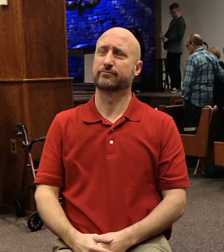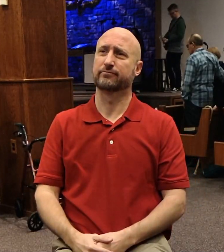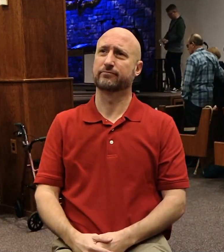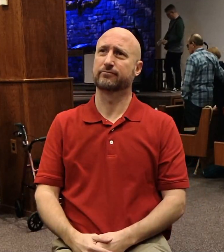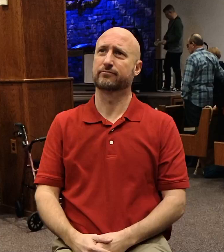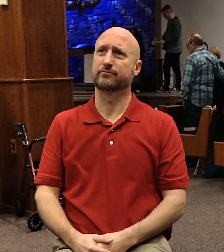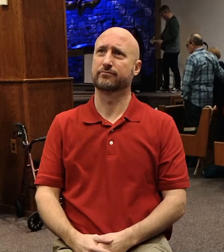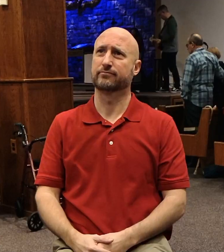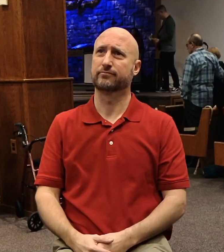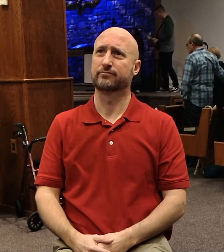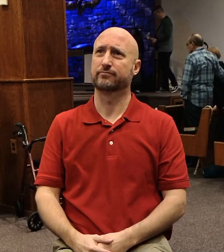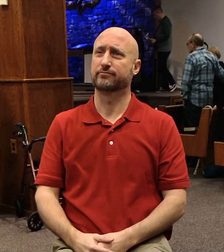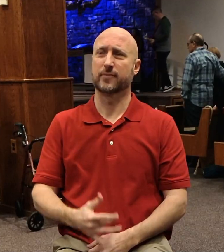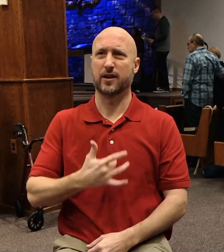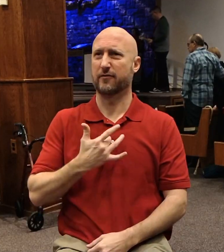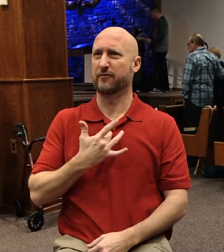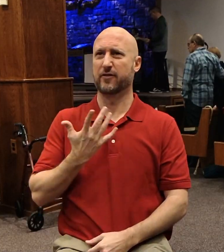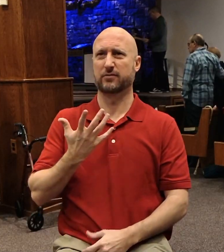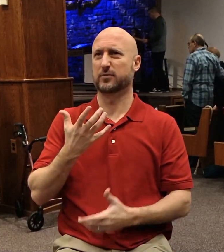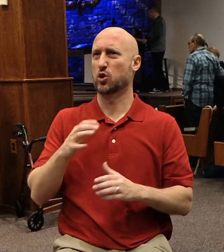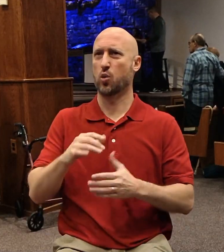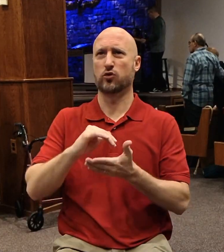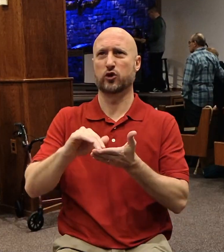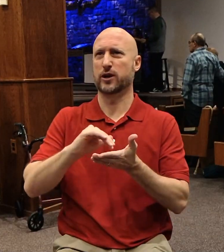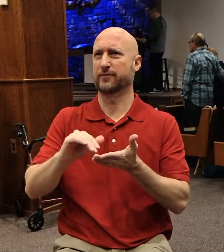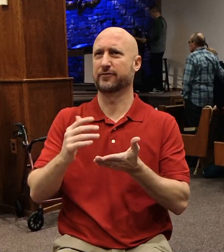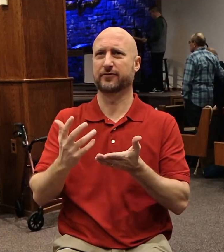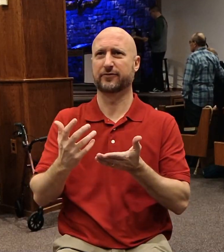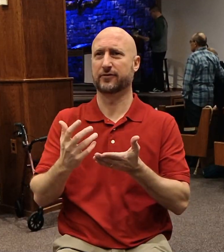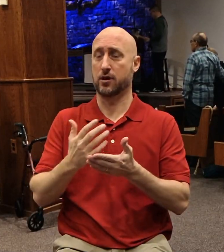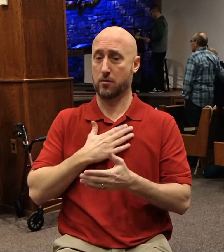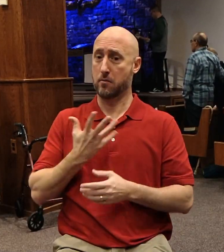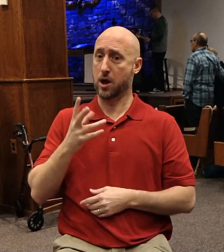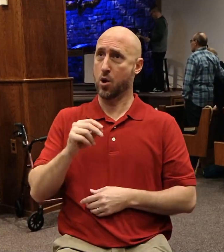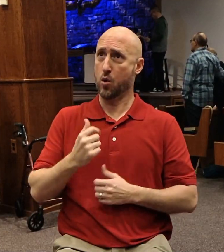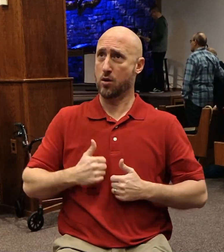we don't have forgiving love love towards my own life Lord